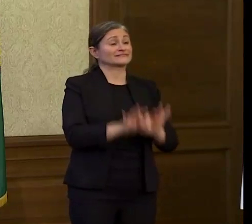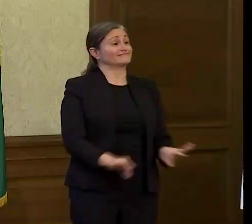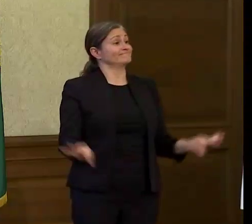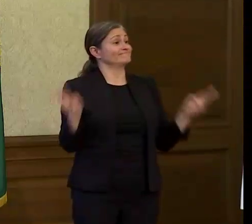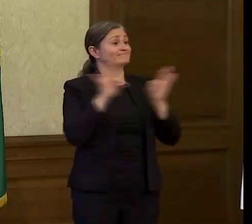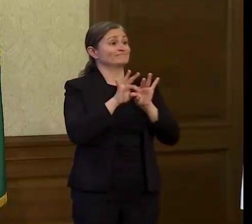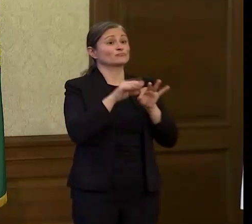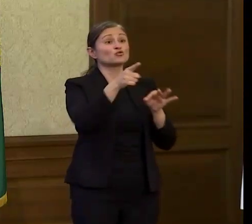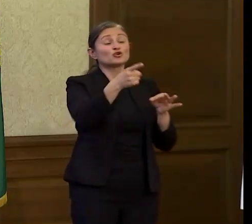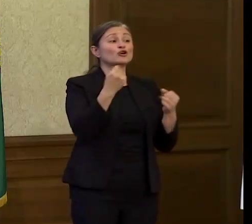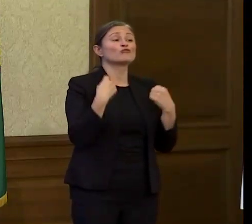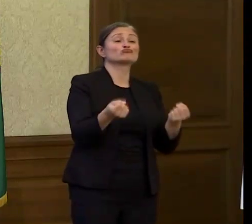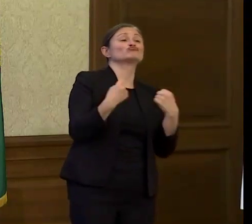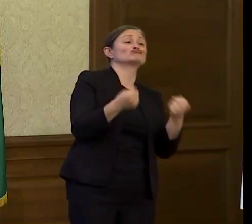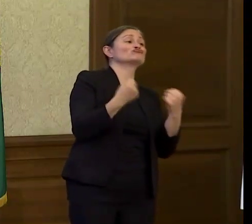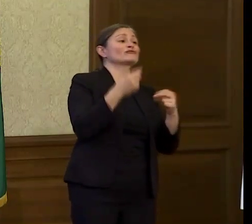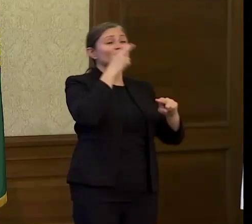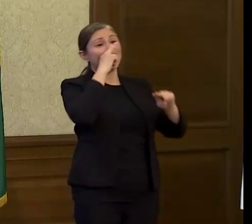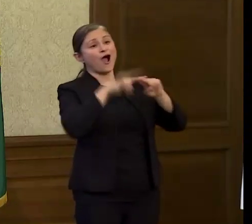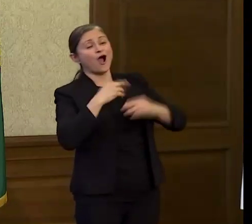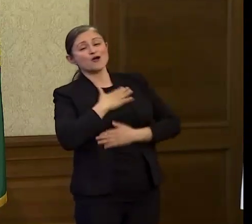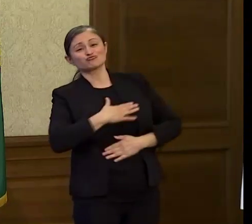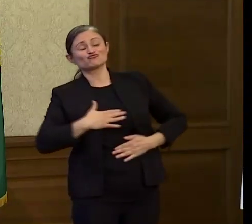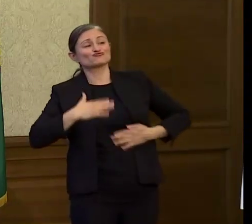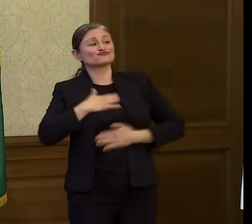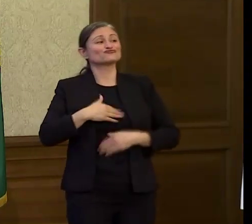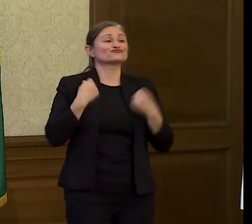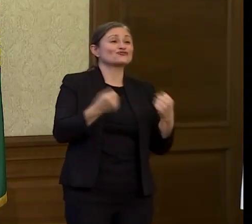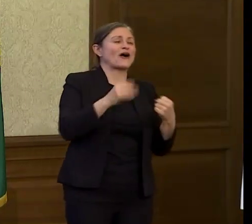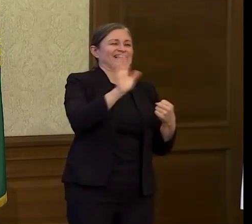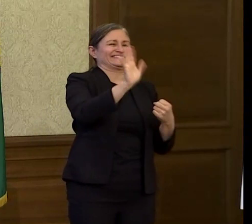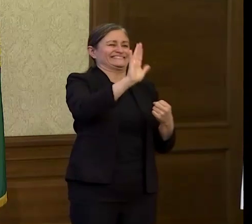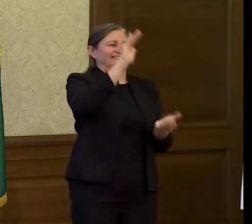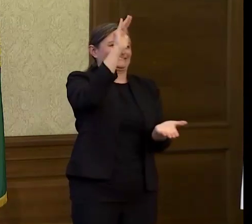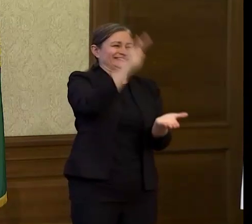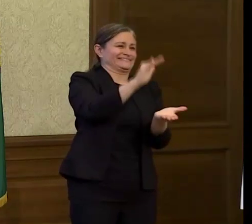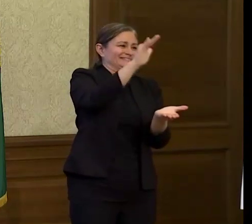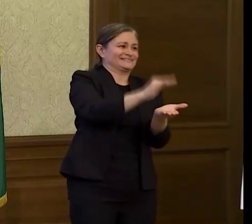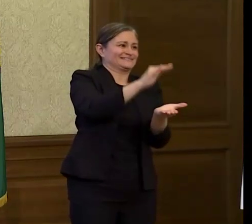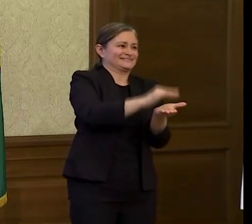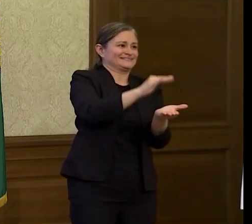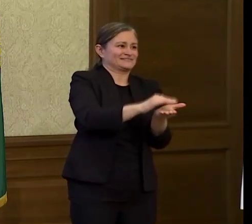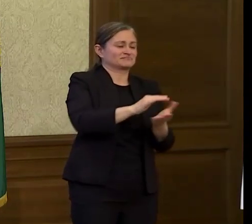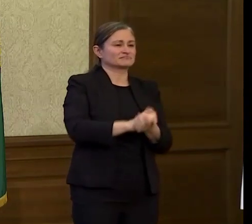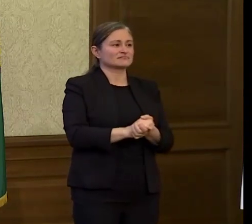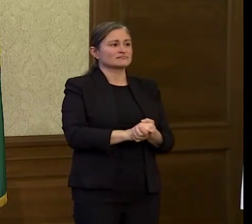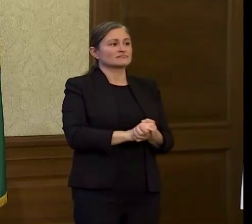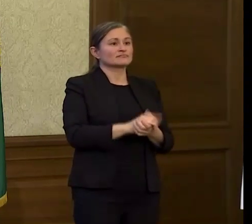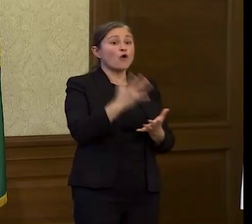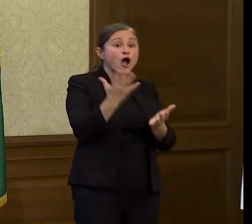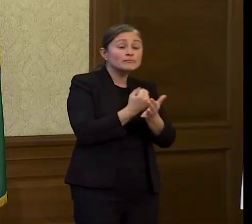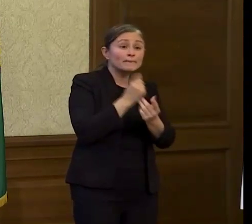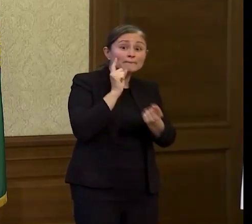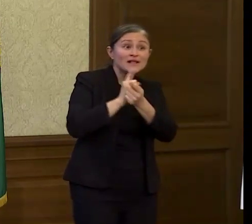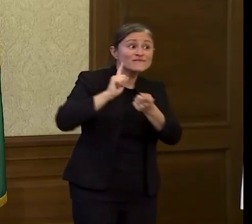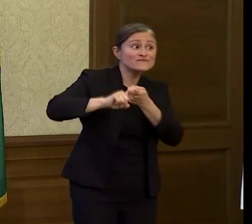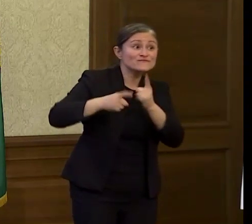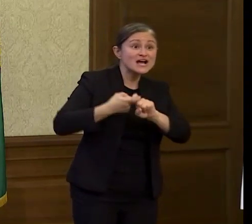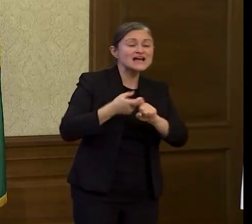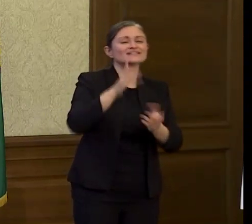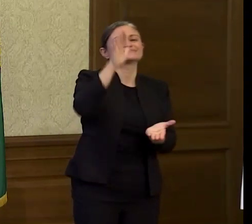travel and non-essential contact with others. As I have said before, and I will say again